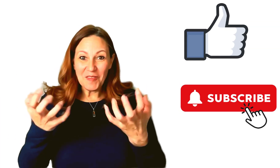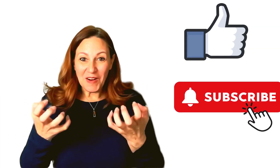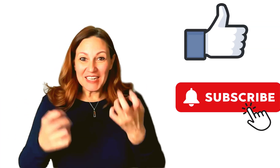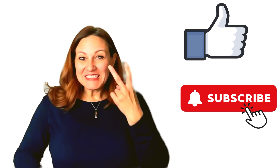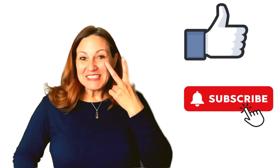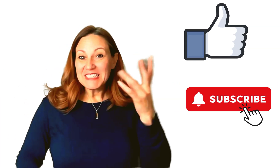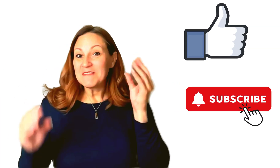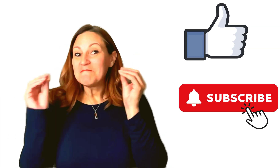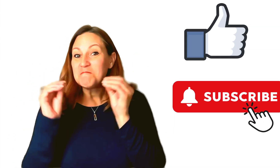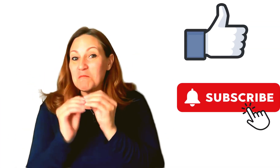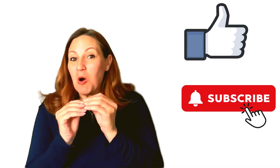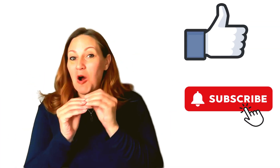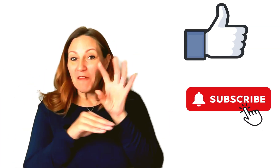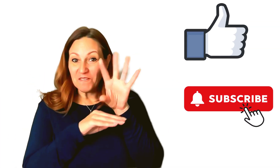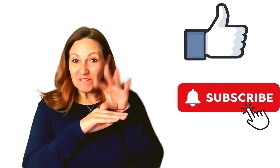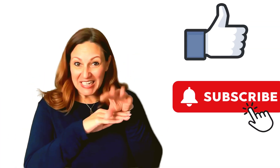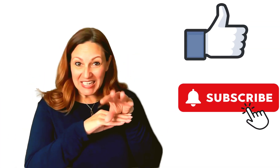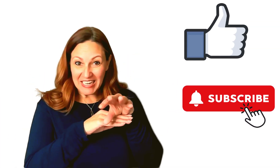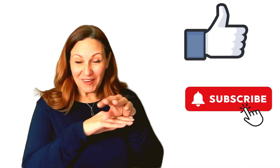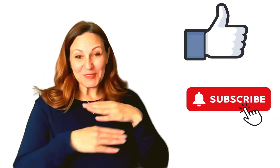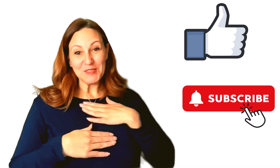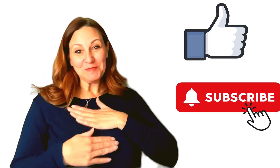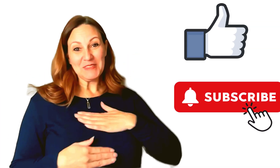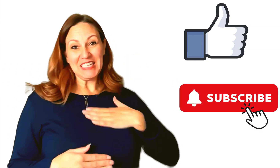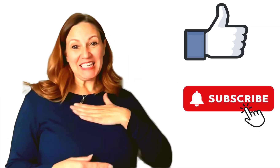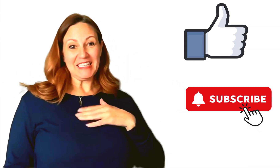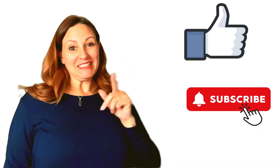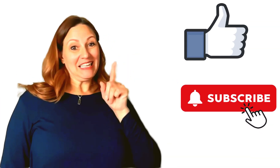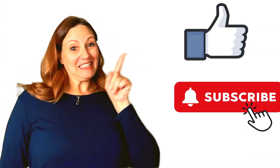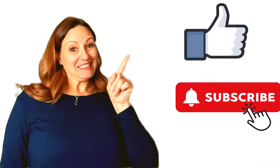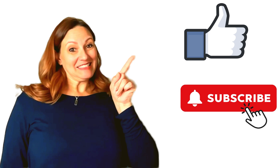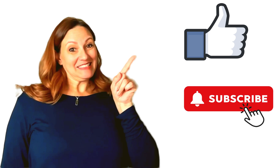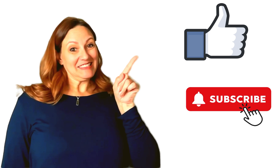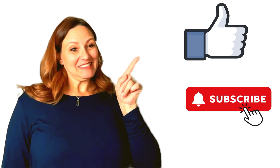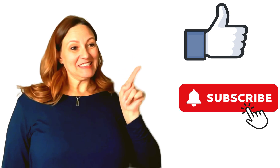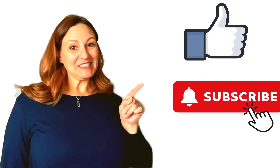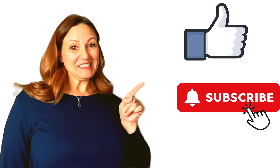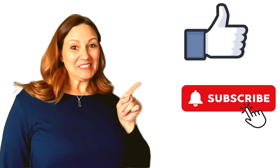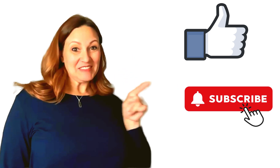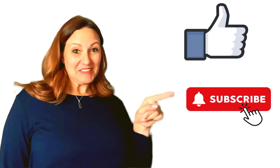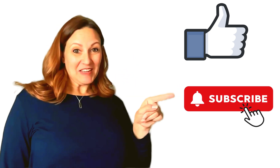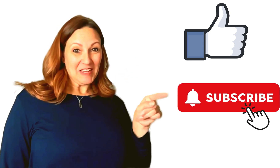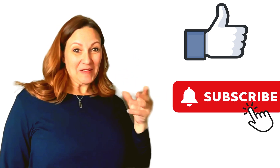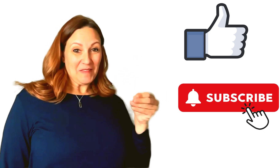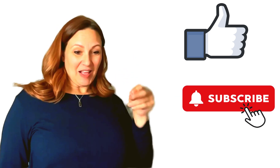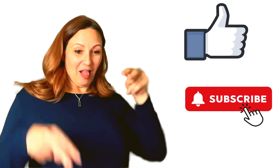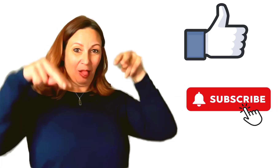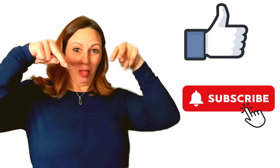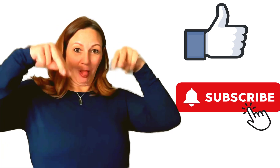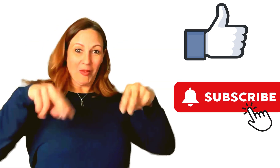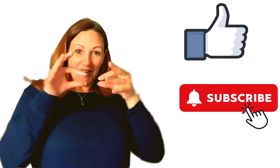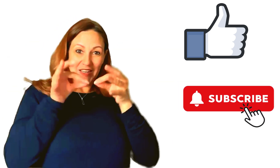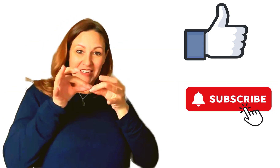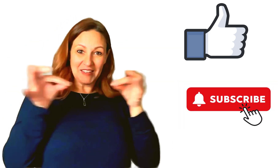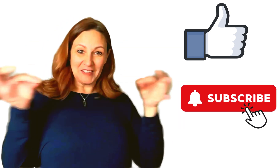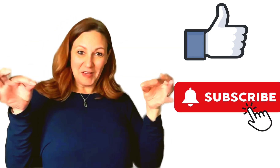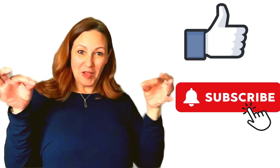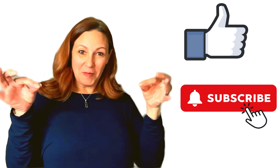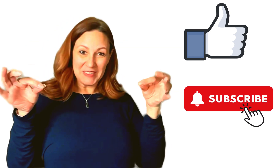see more videos? Please like and subscribe and look down below in the comments